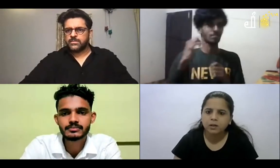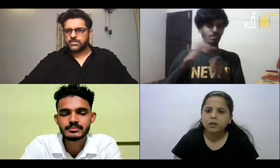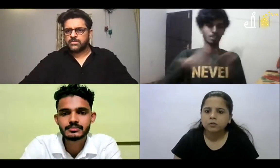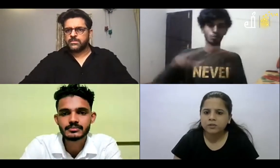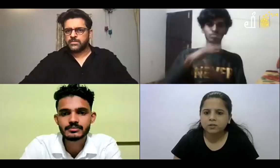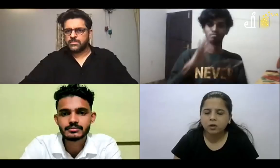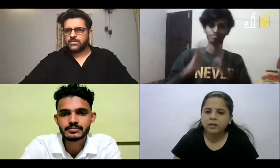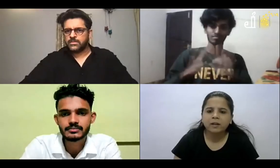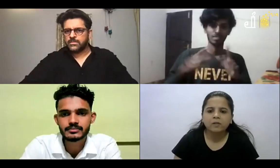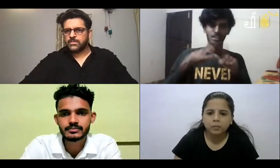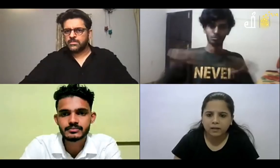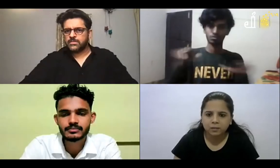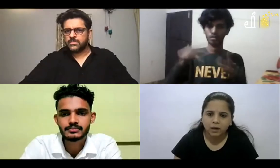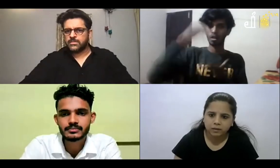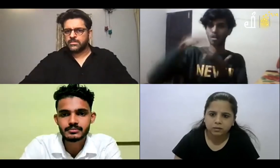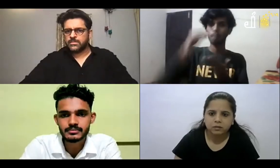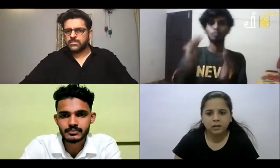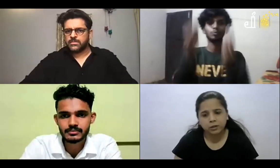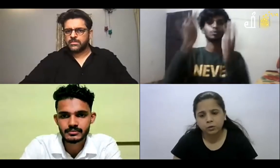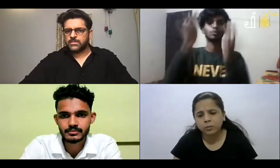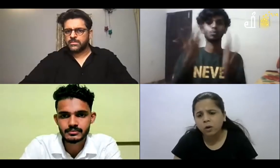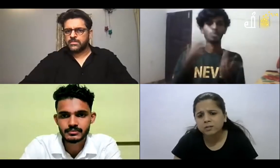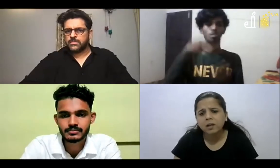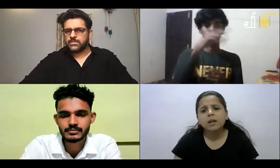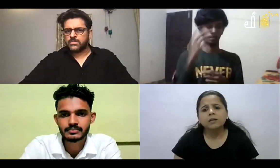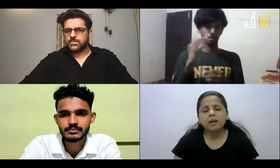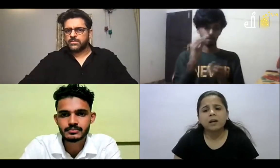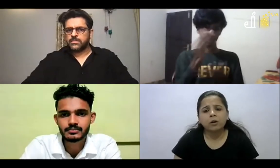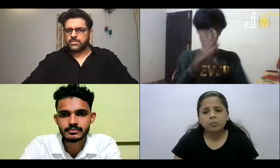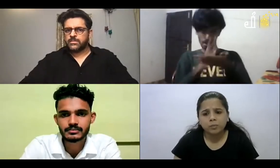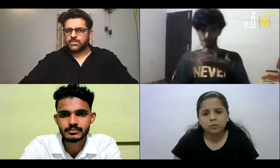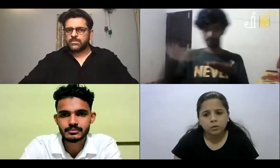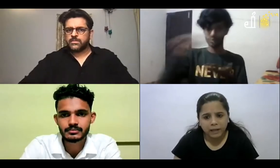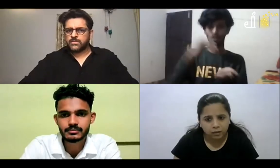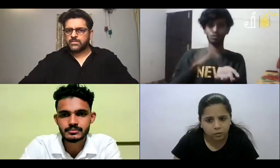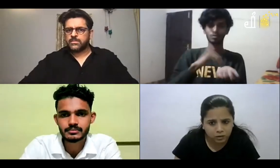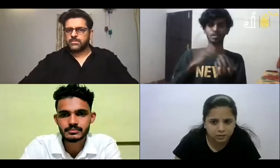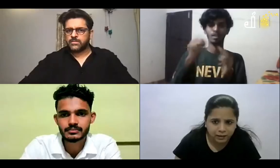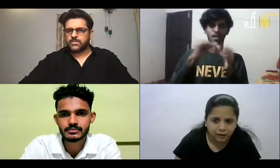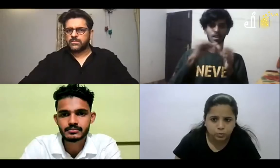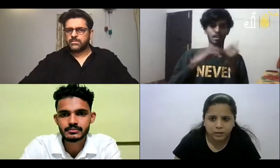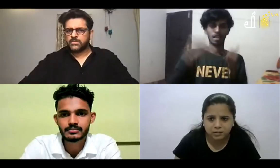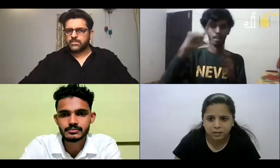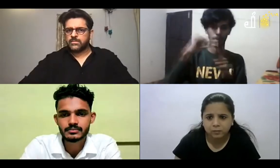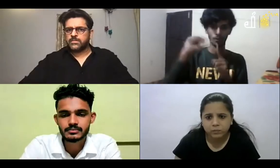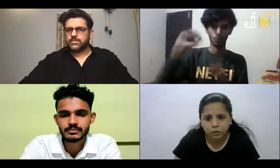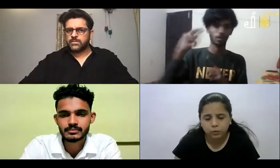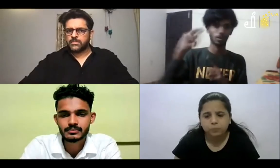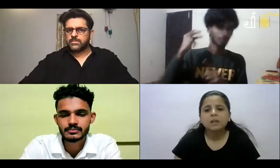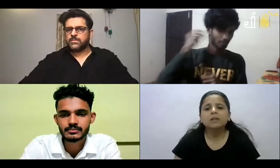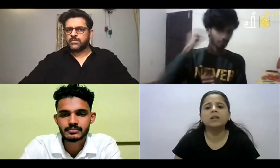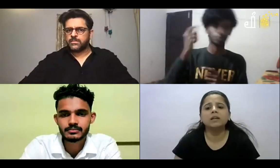it. So I just thought that I will make some art related to it, because there are a lot of people who would like to learn sign language, but still,